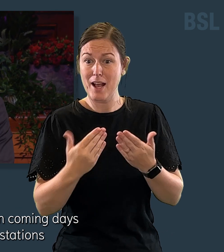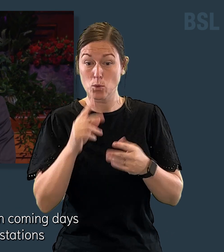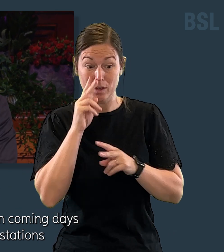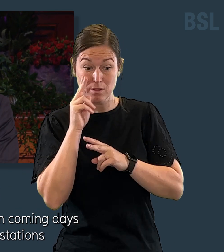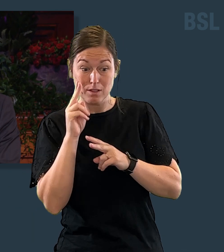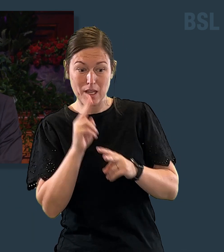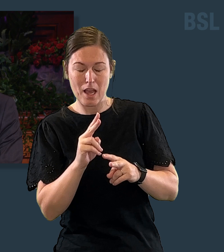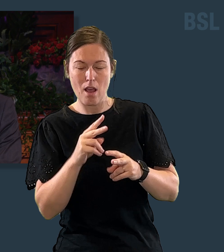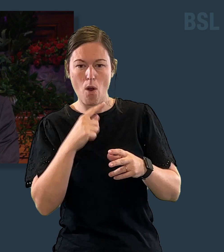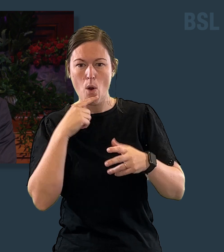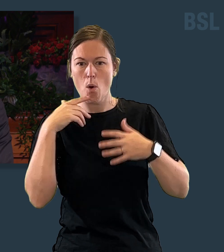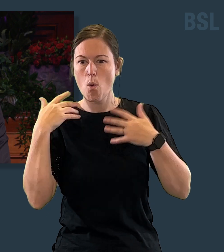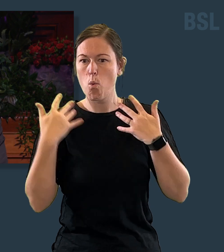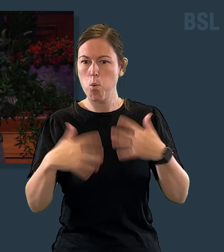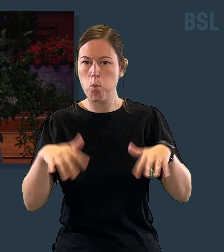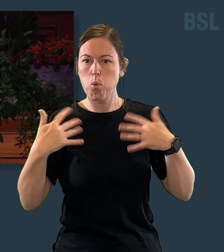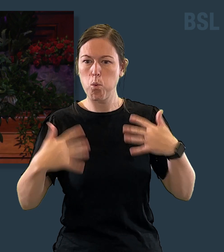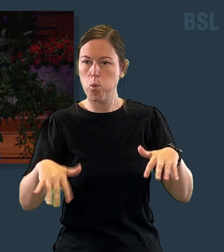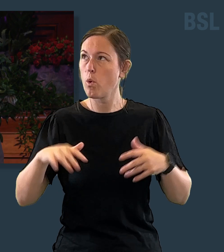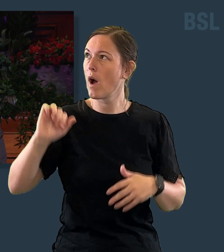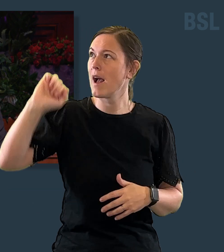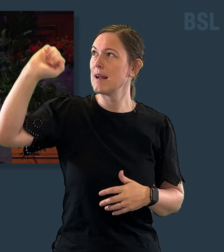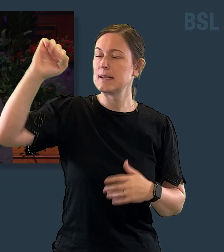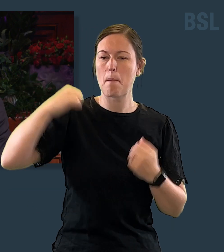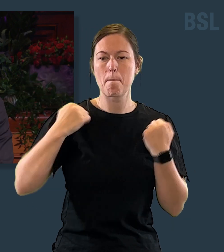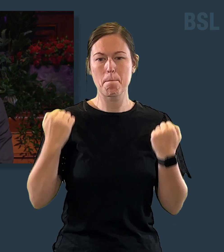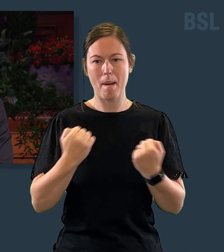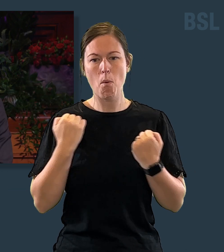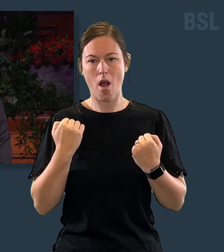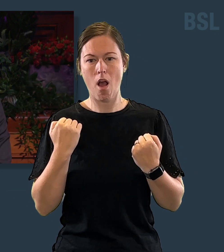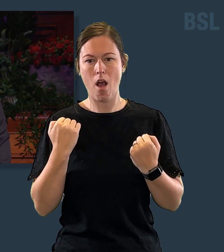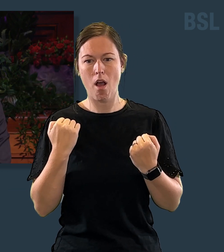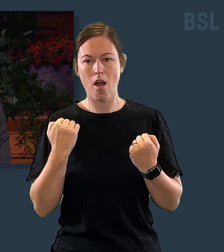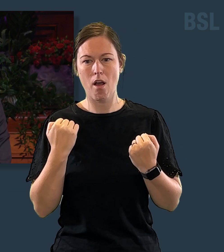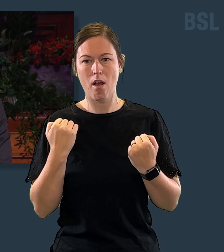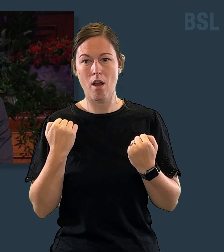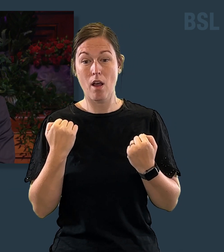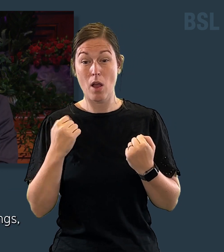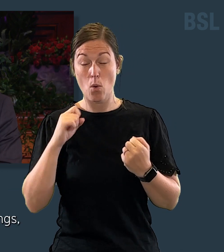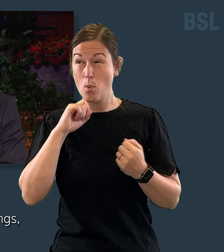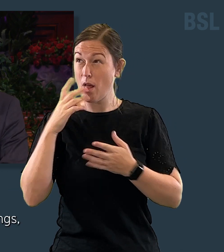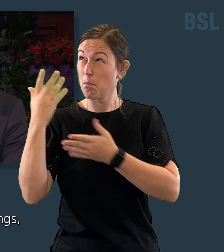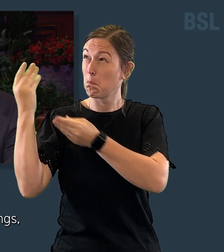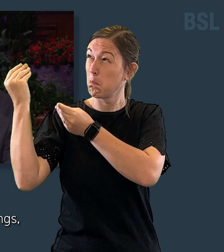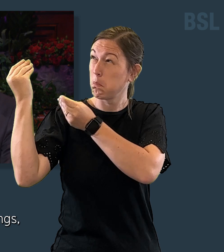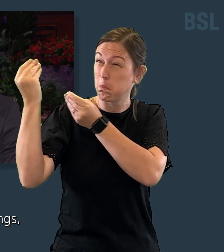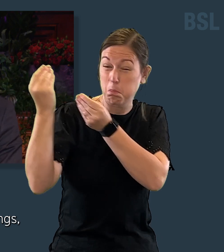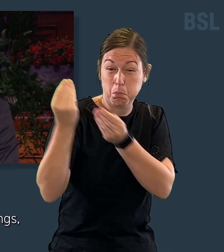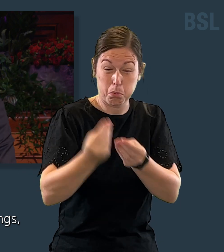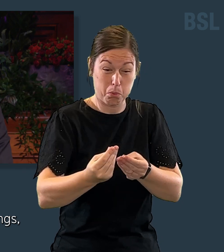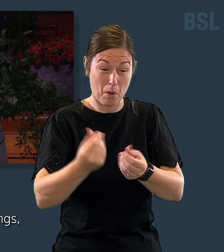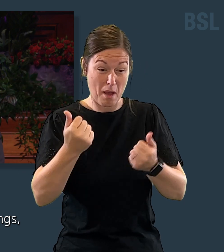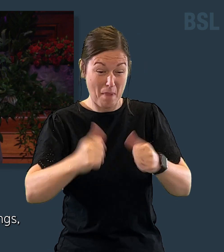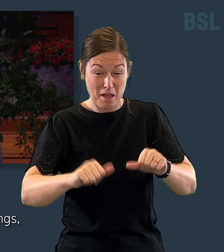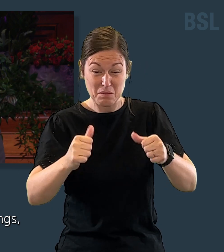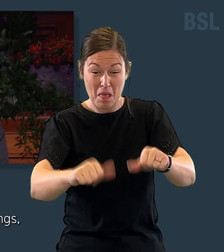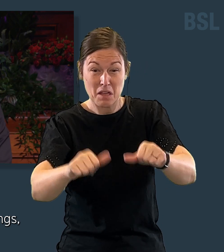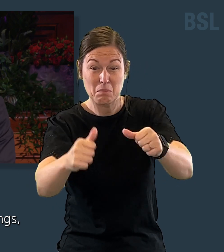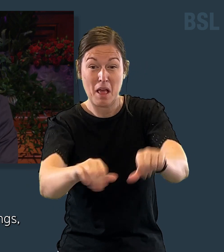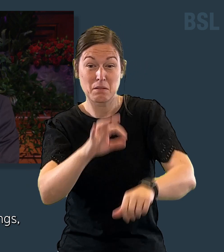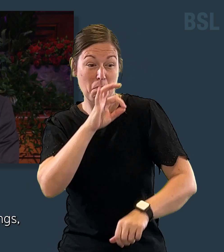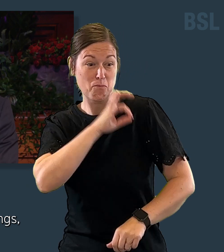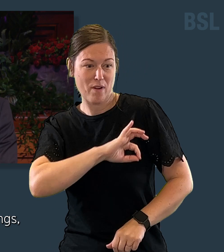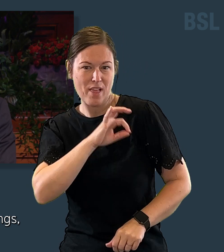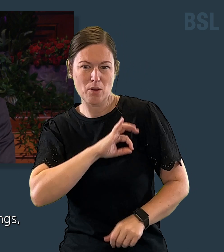manifestations of the Savior's power than the world has ever seen. He will bestow countless blessings,